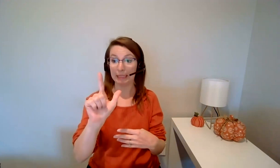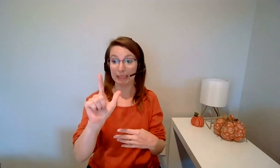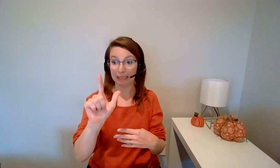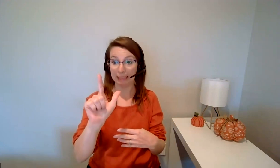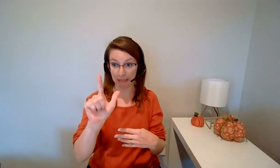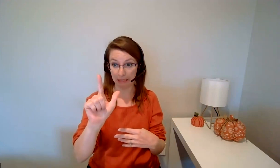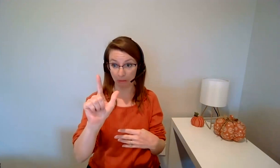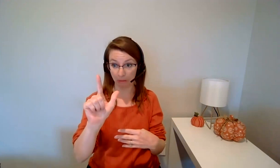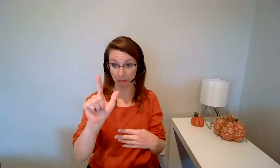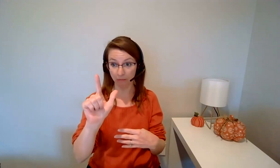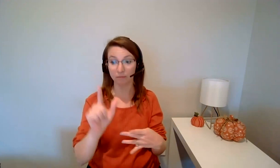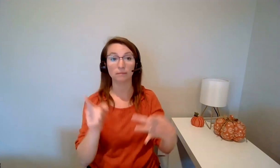Neil.